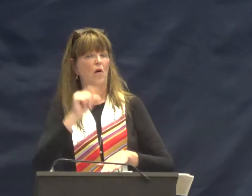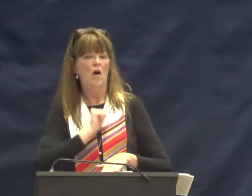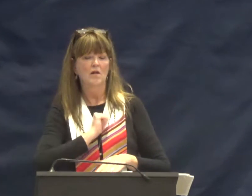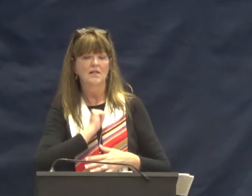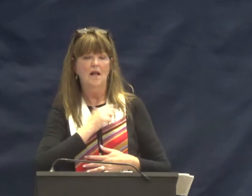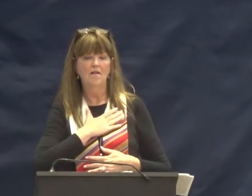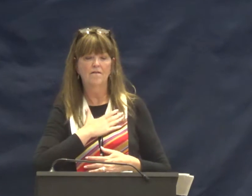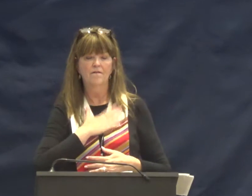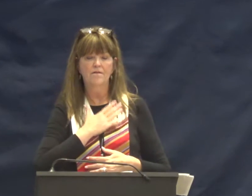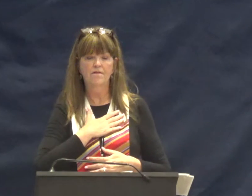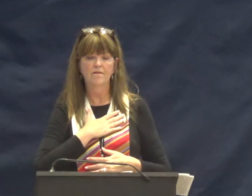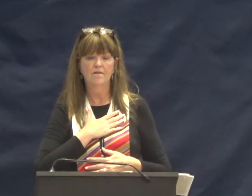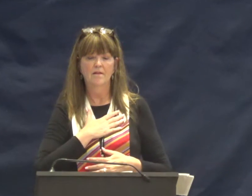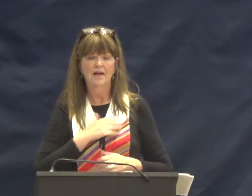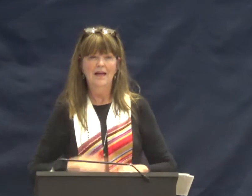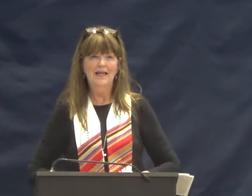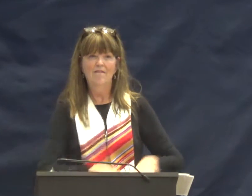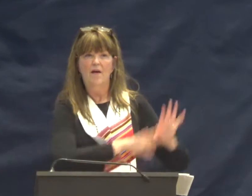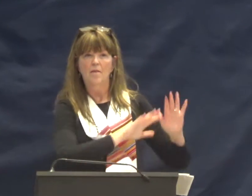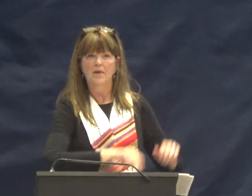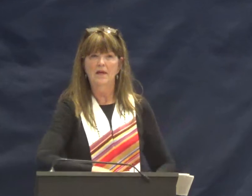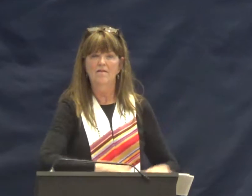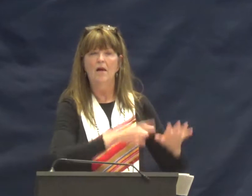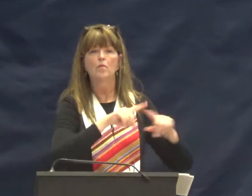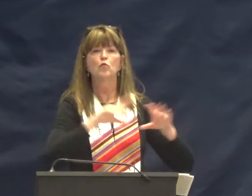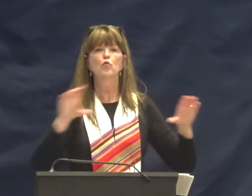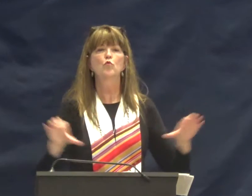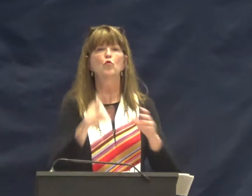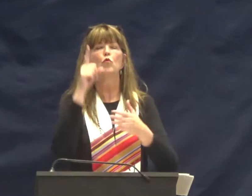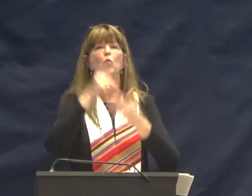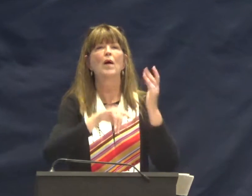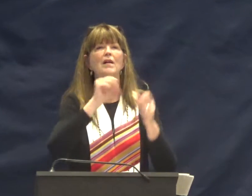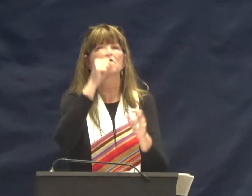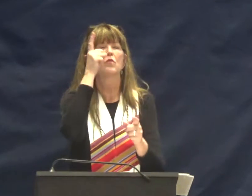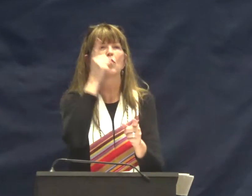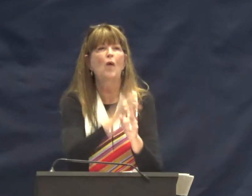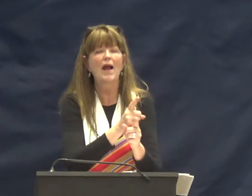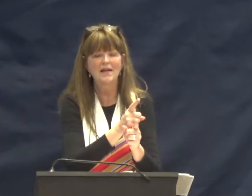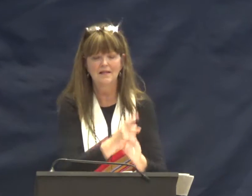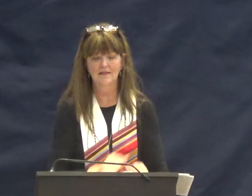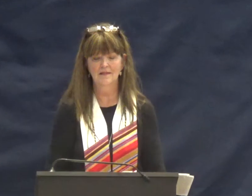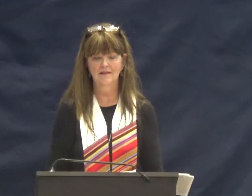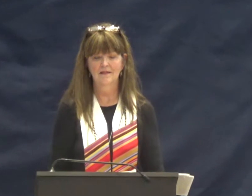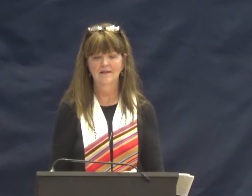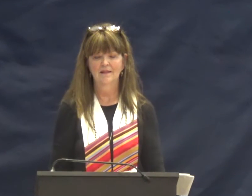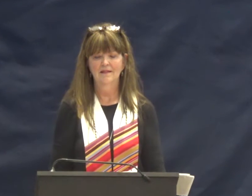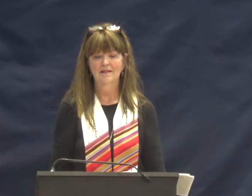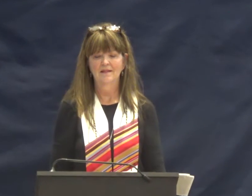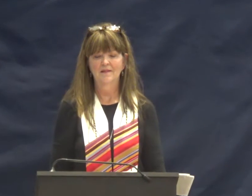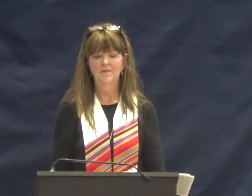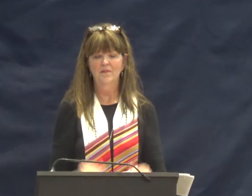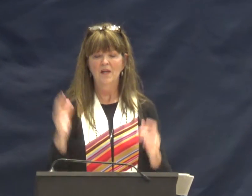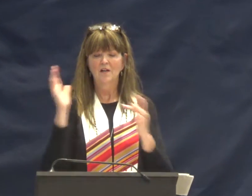immediately. Sometimes we have to die to ourselves to winnow that out and do what's